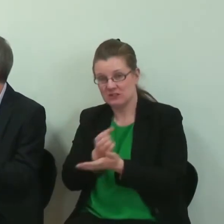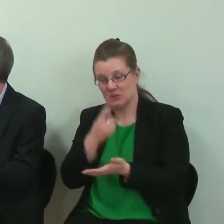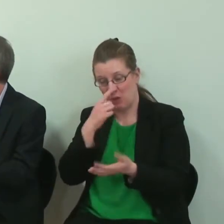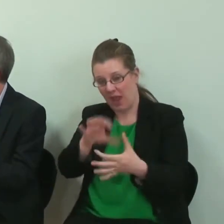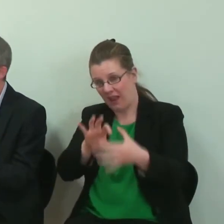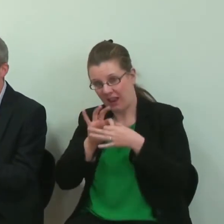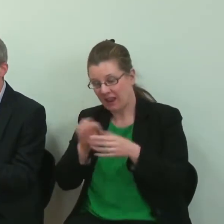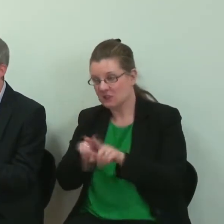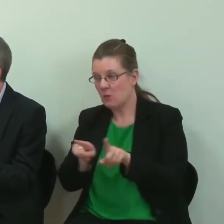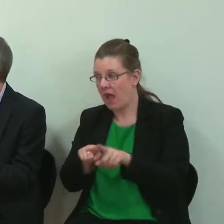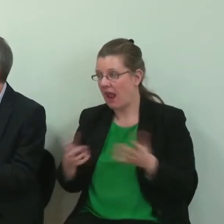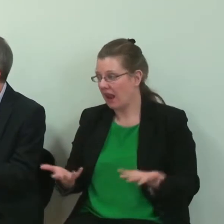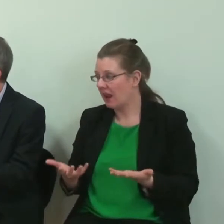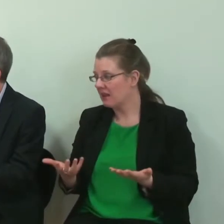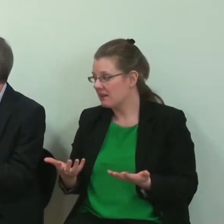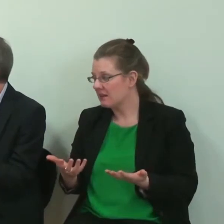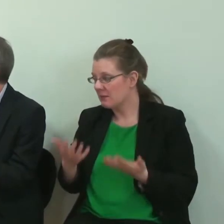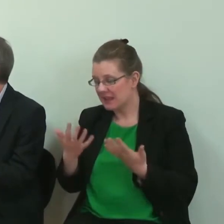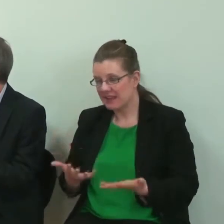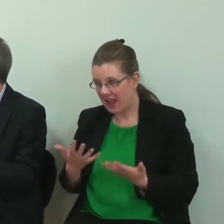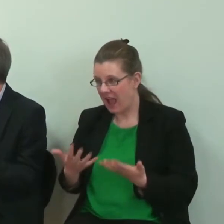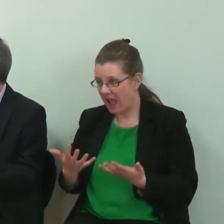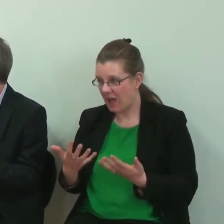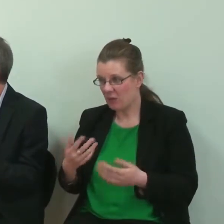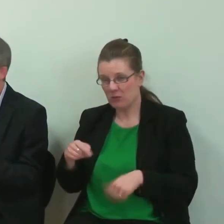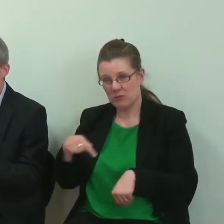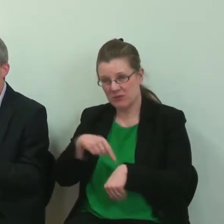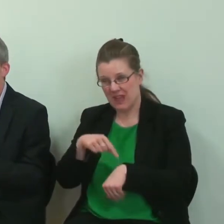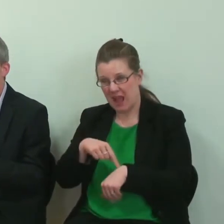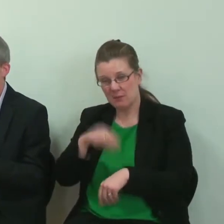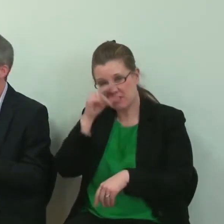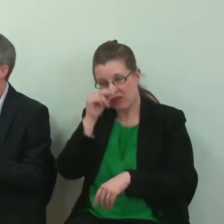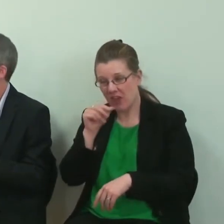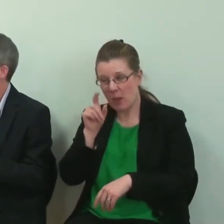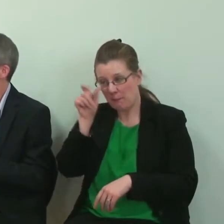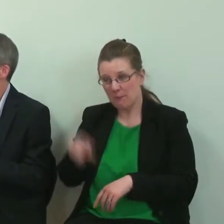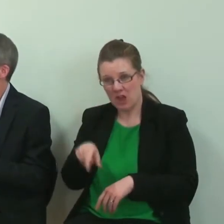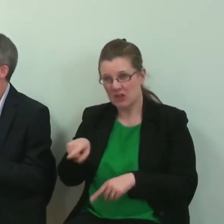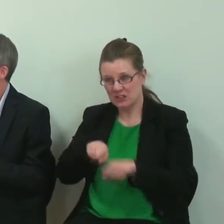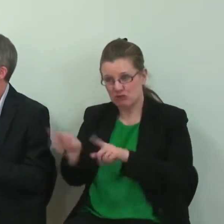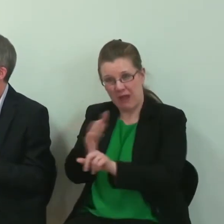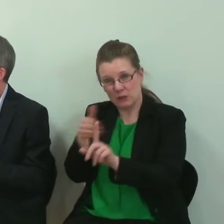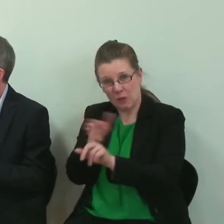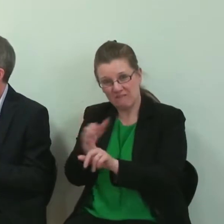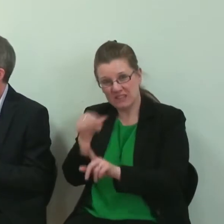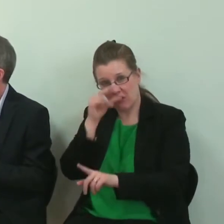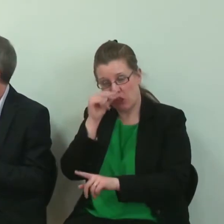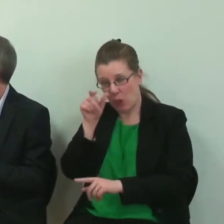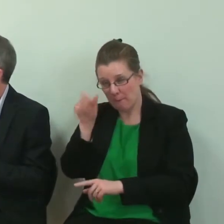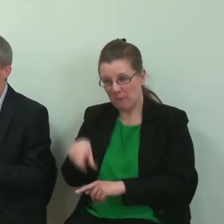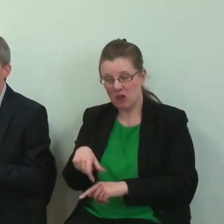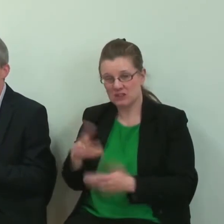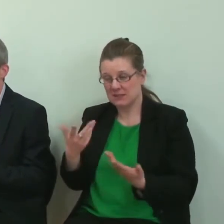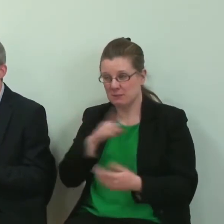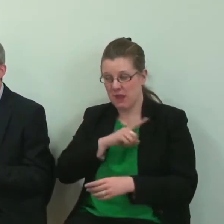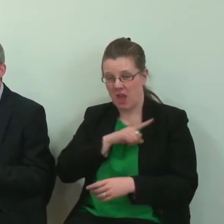is to talk about the young person. Yeah, it's convincing the young person. You know, it's a scary time trying